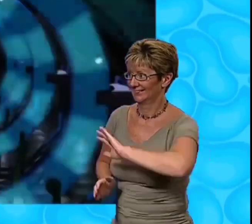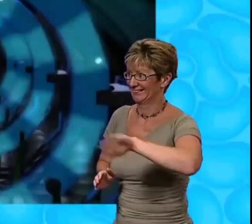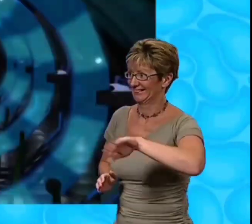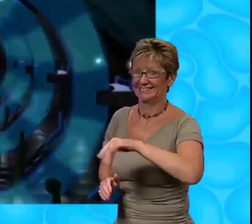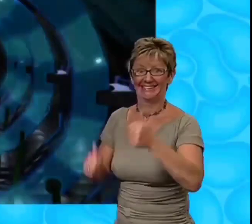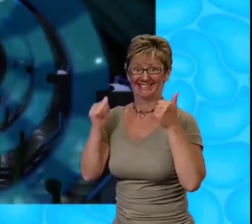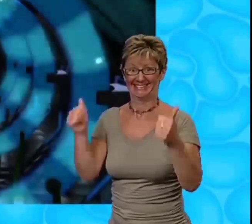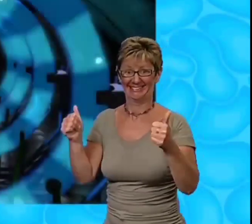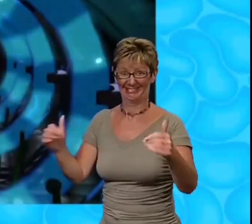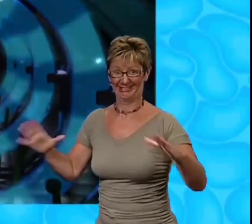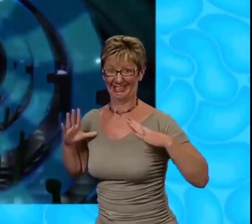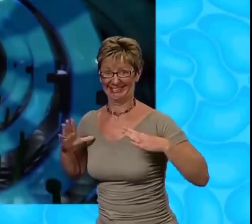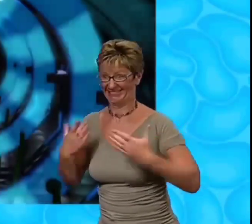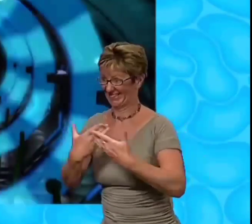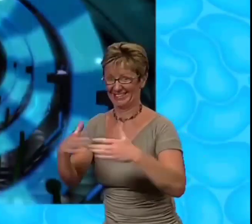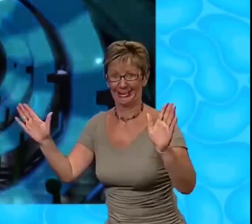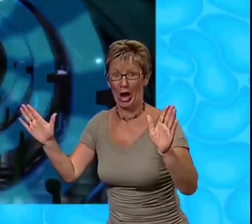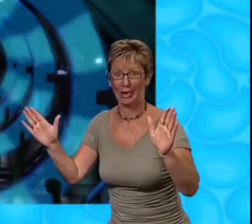All clear now.